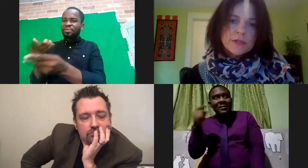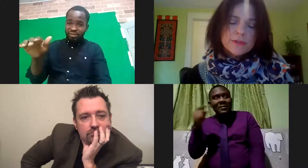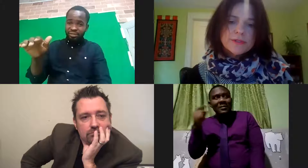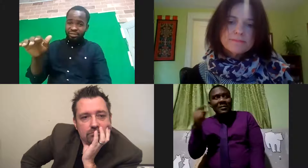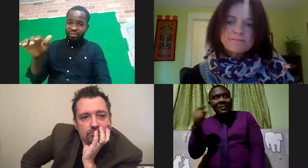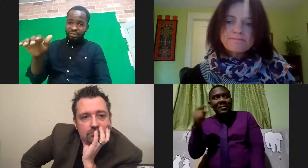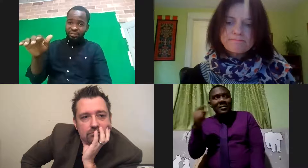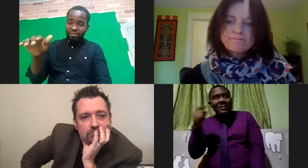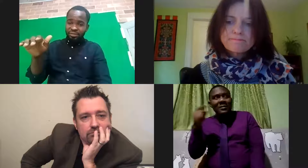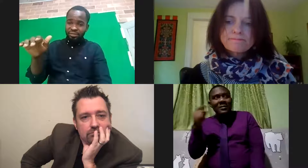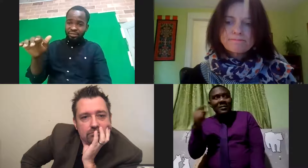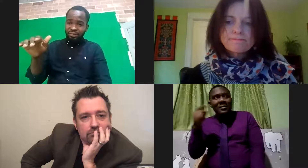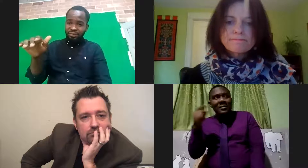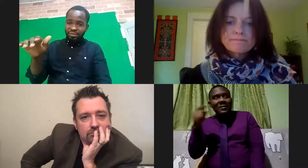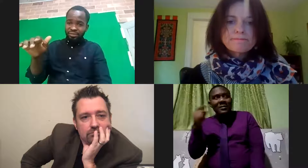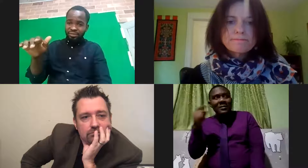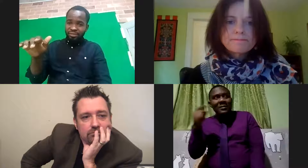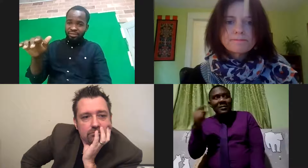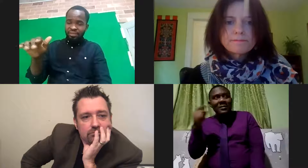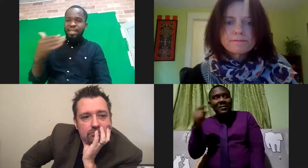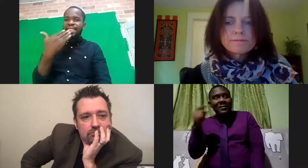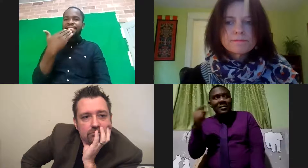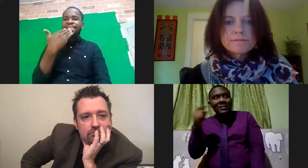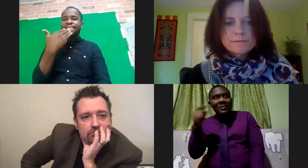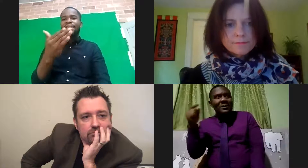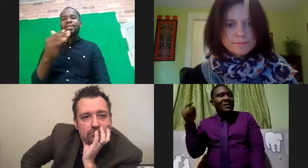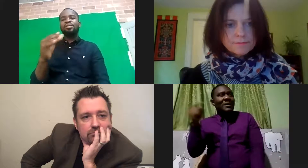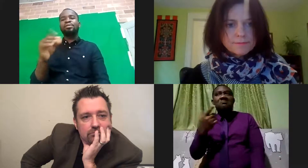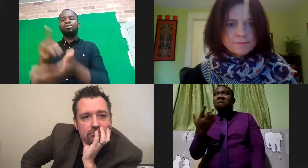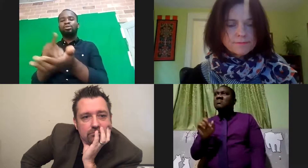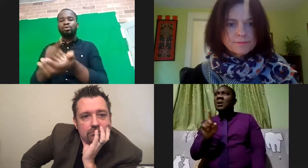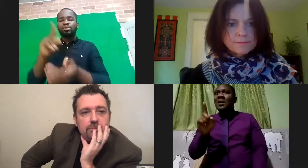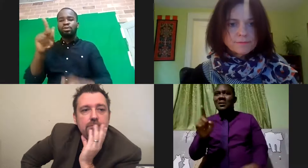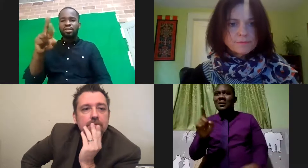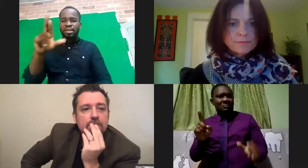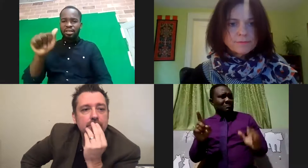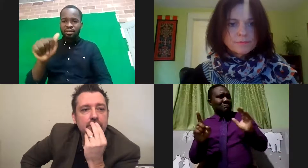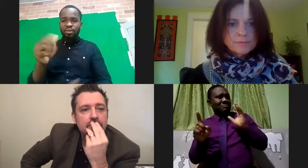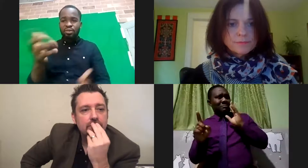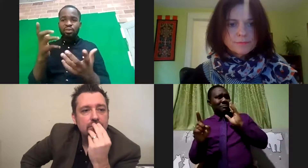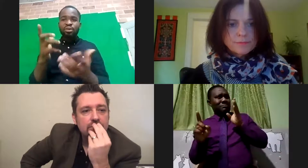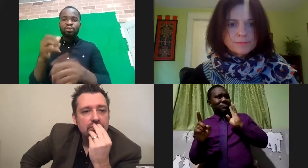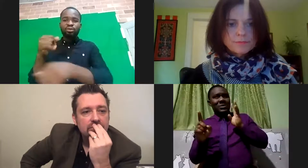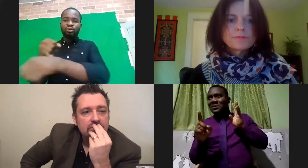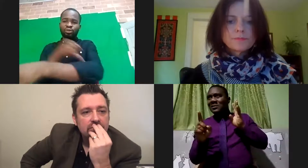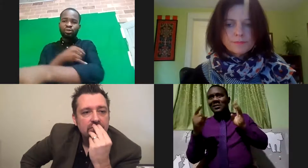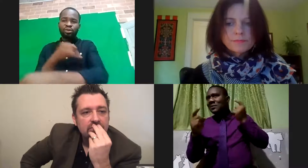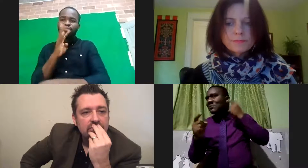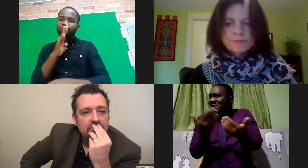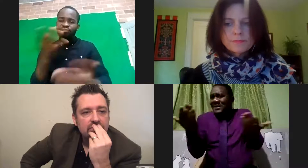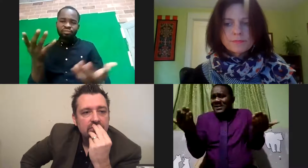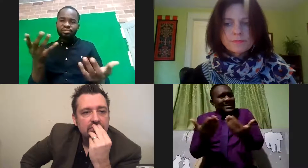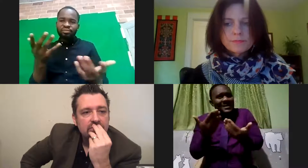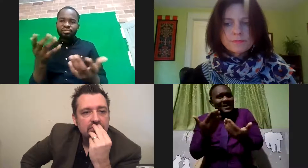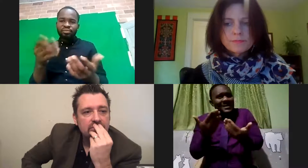first language. Thank you so much. Thank you so much. We would also like to hear from Dr. Jody Cripps. What are